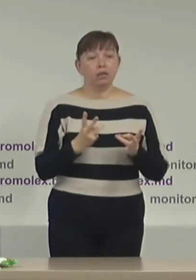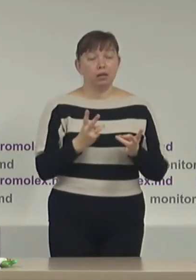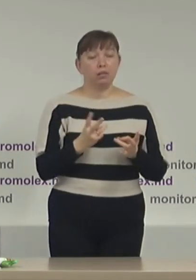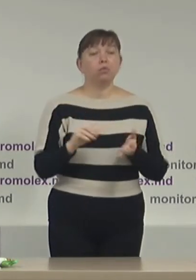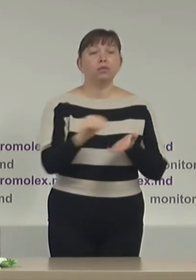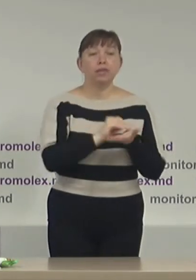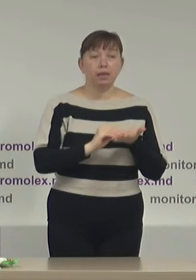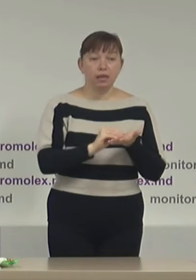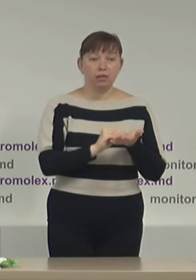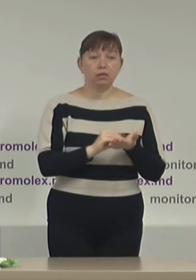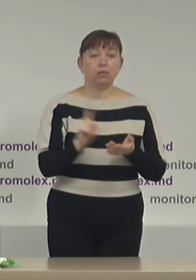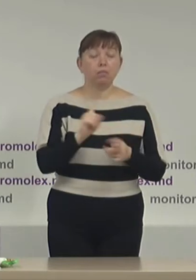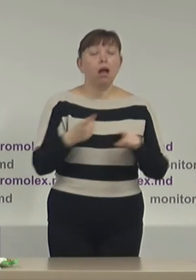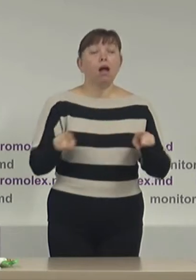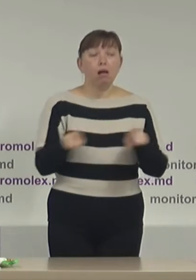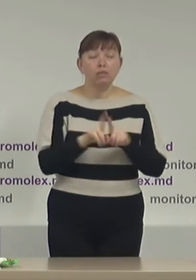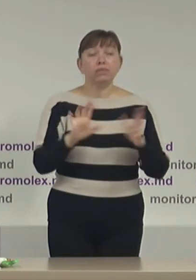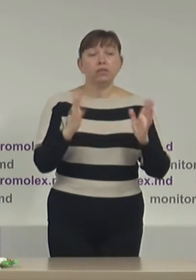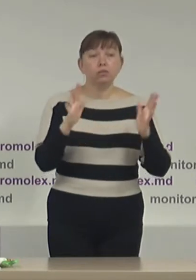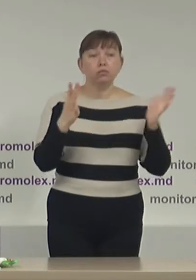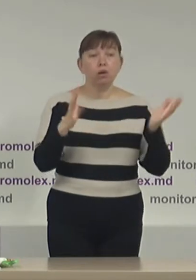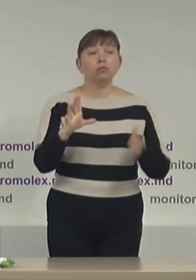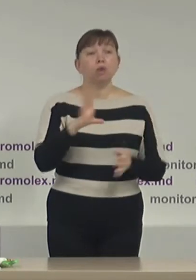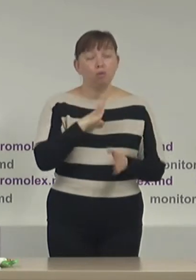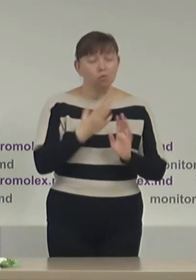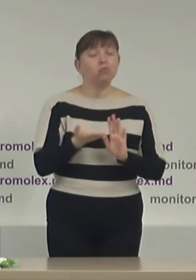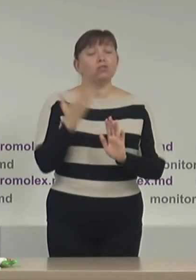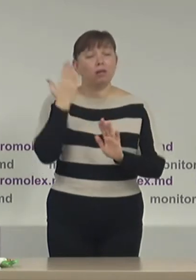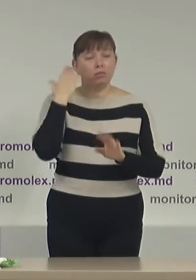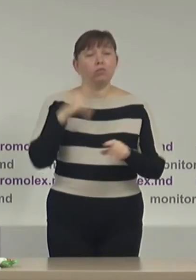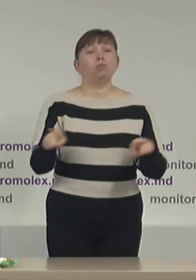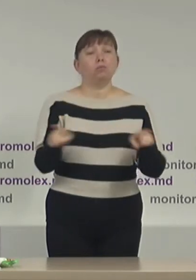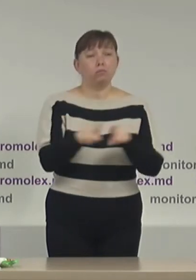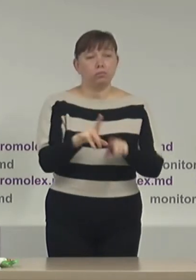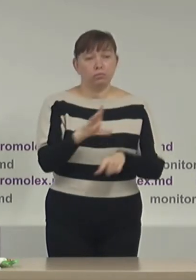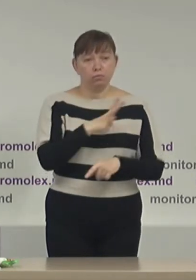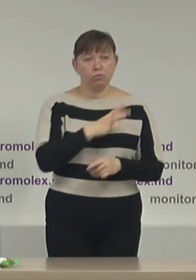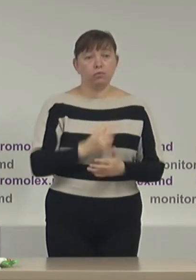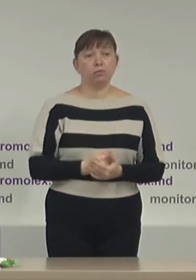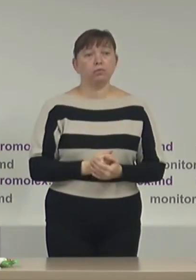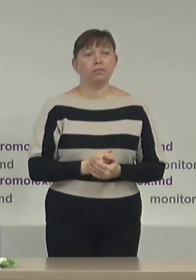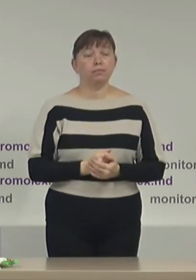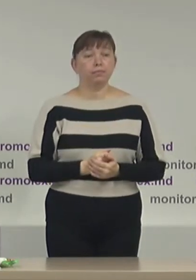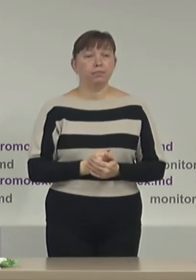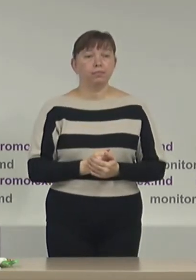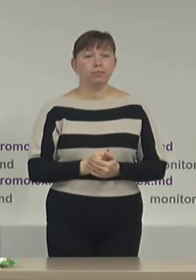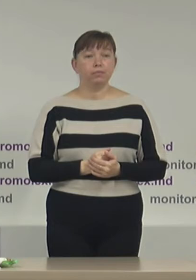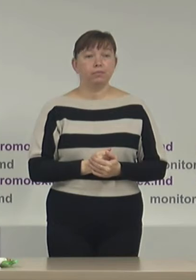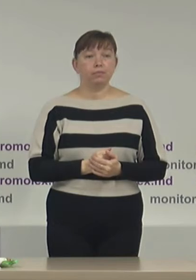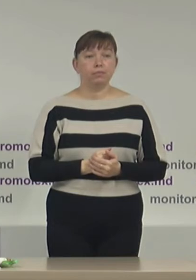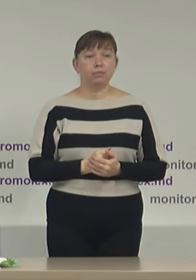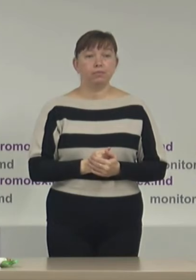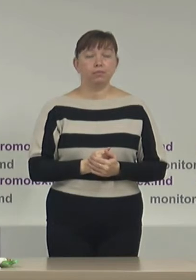Also, we have to reiterate, because such cases happened previously as well,